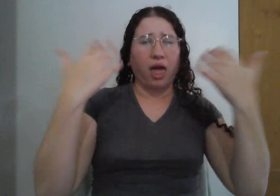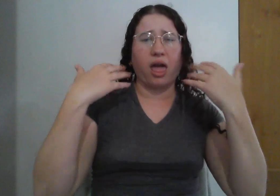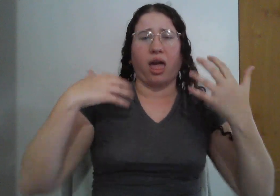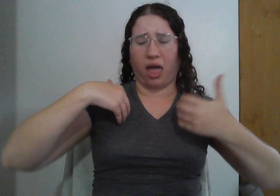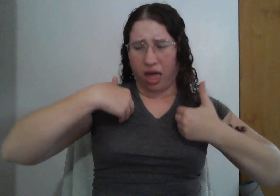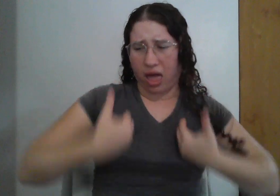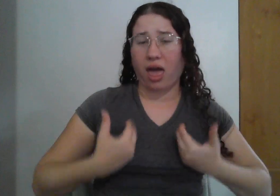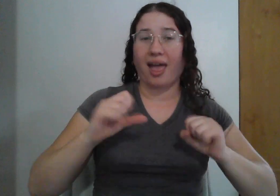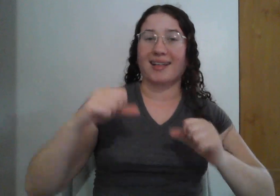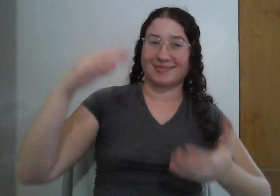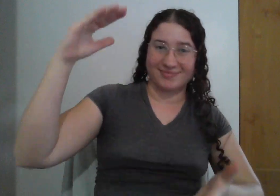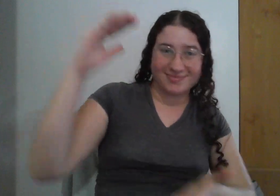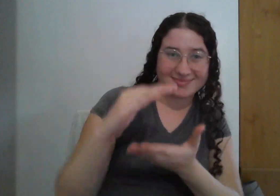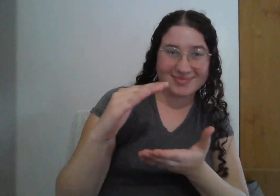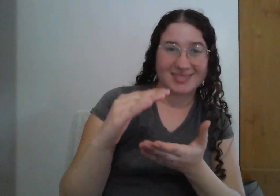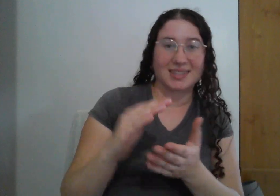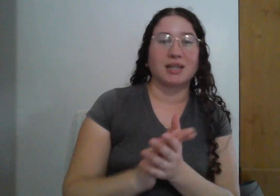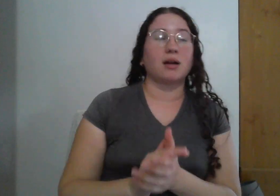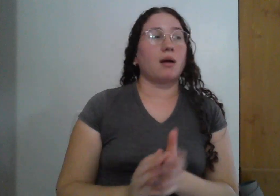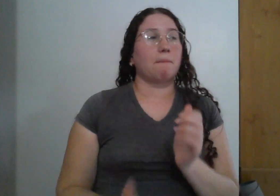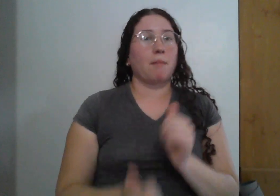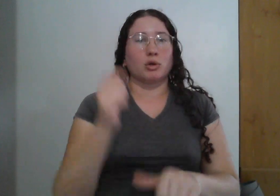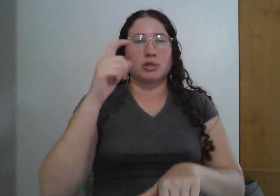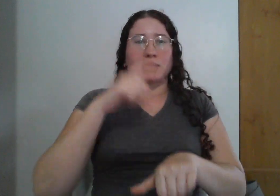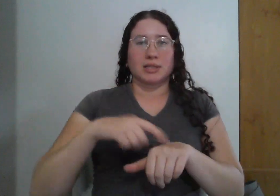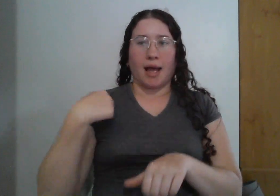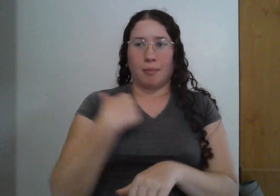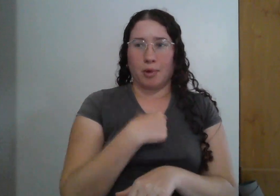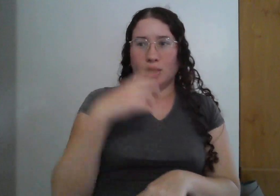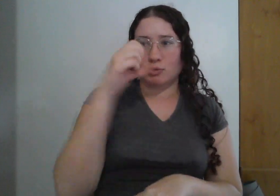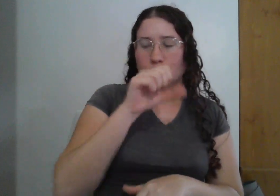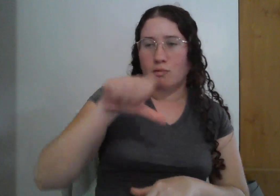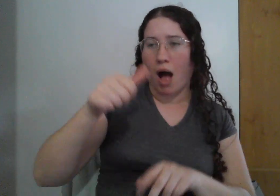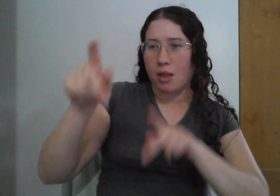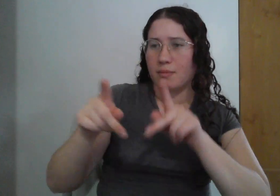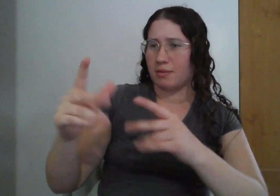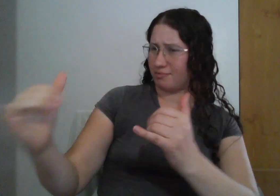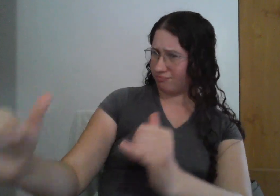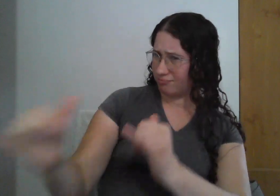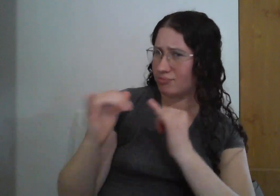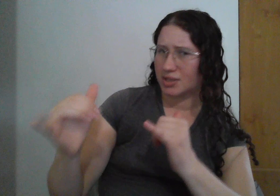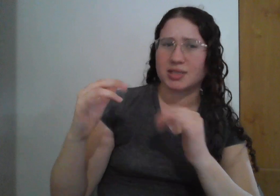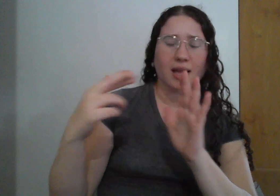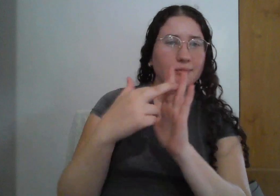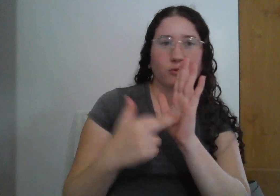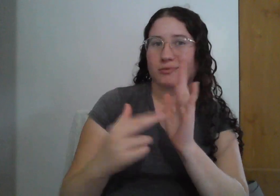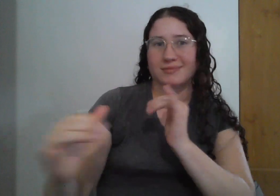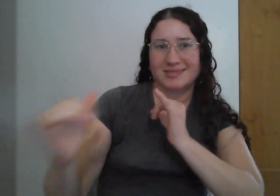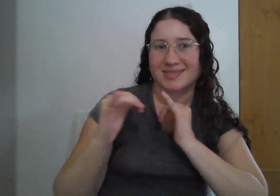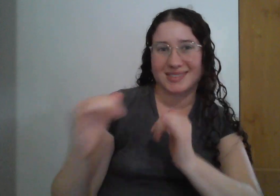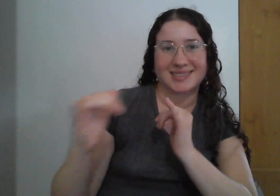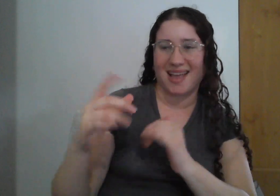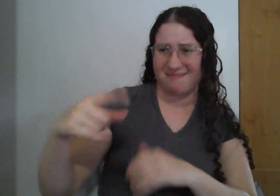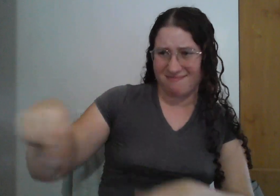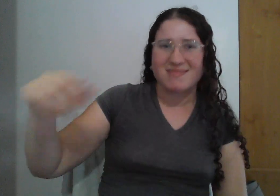work. We often assume that other people have the same rules for life as we do. We think they can tell our preferences and know